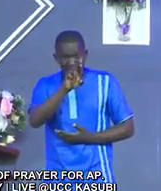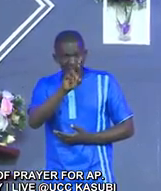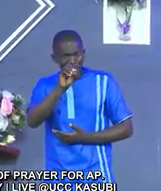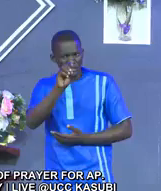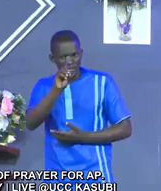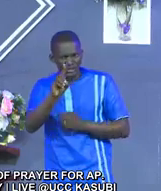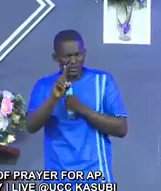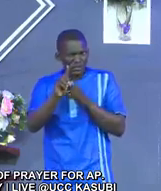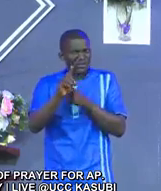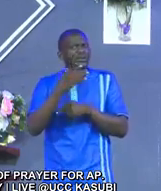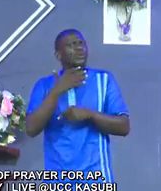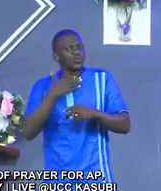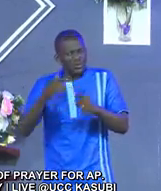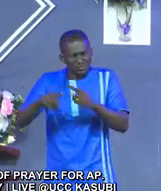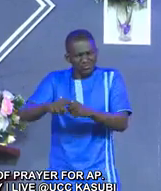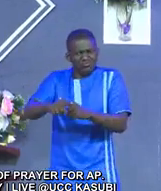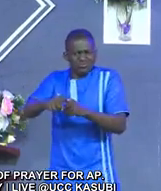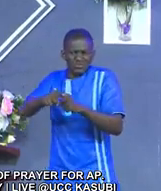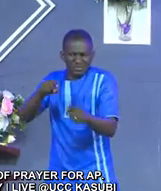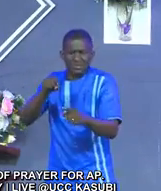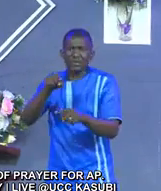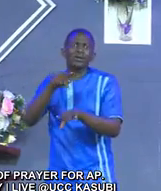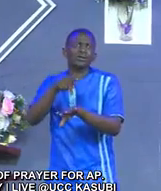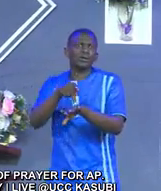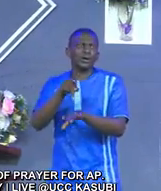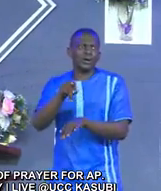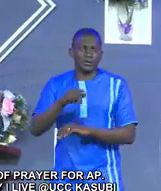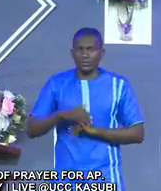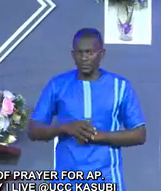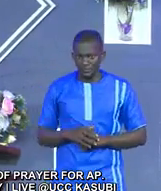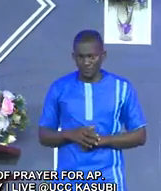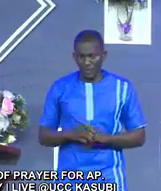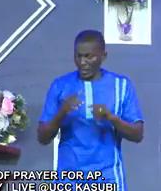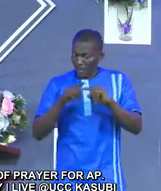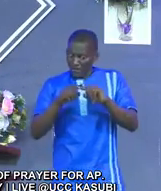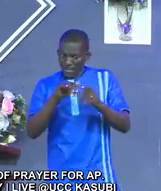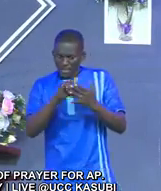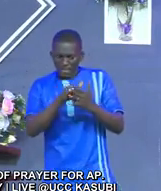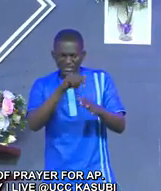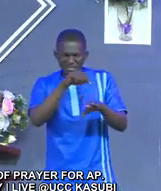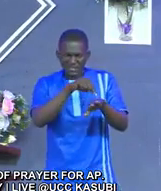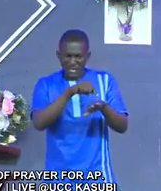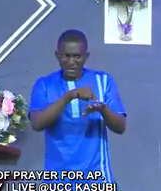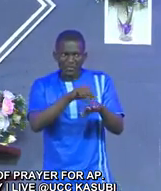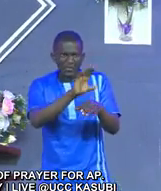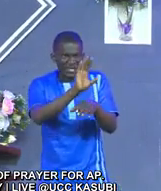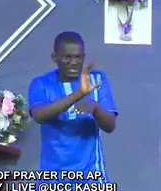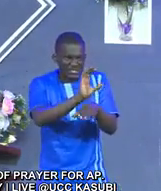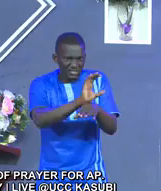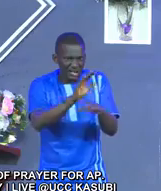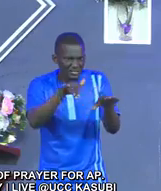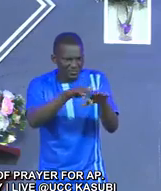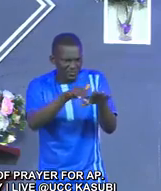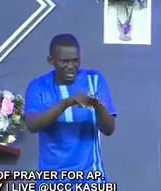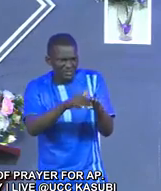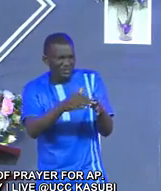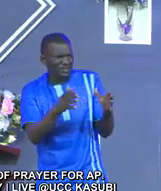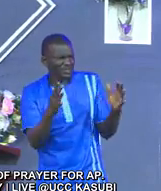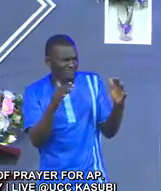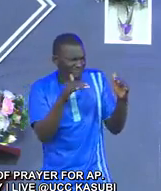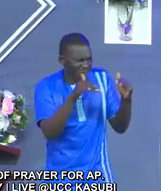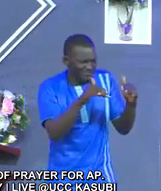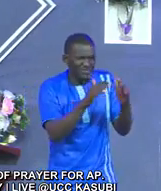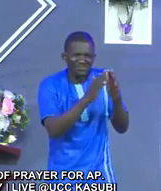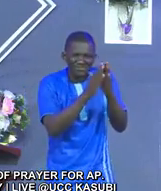him. Kubanga kabaka Kerode yali agala kumuta. But that's the time when the church went into corporate prayer. So